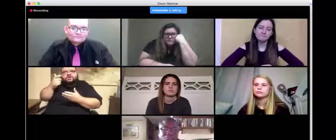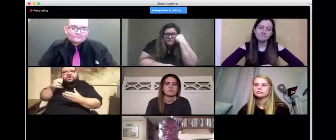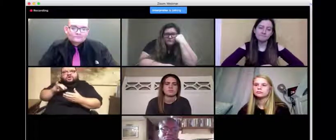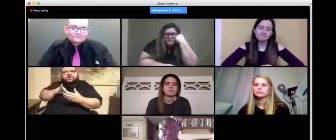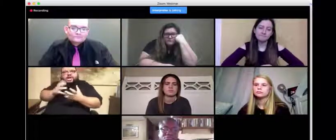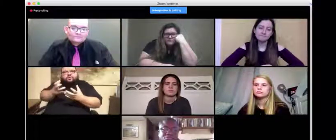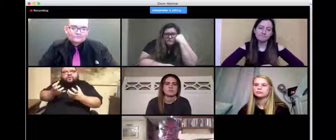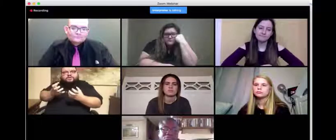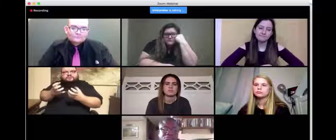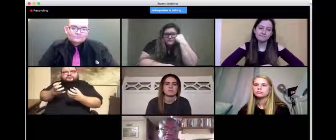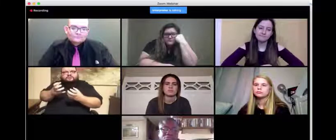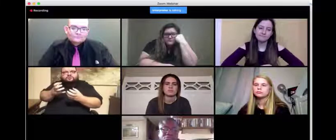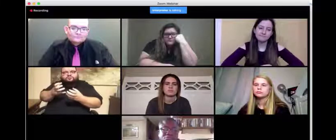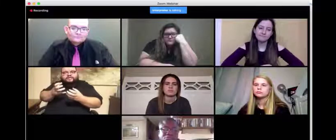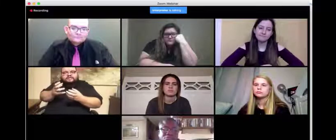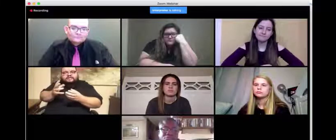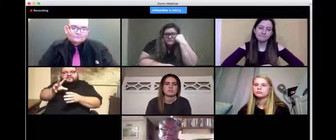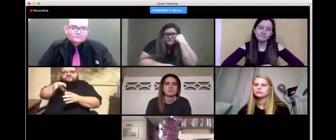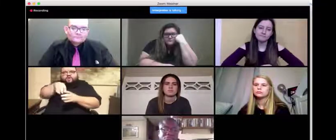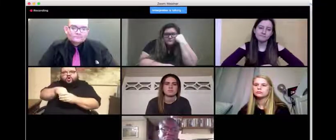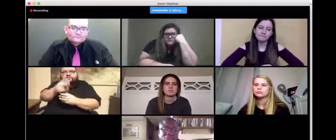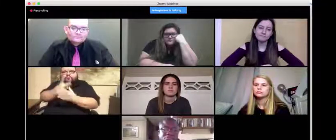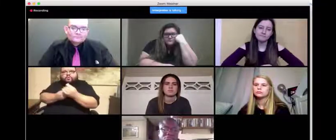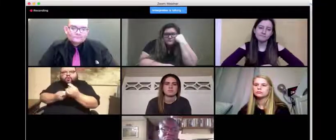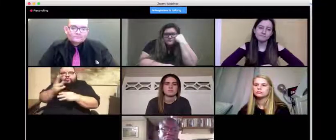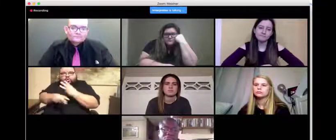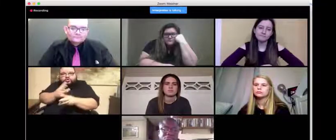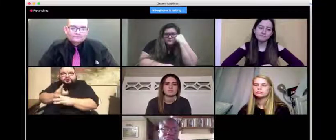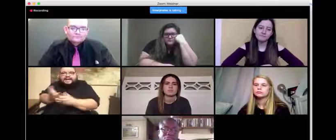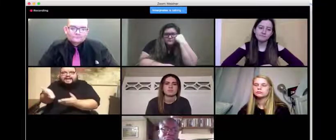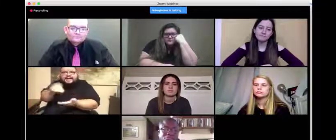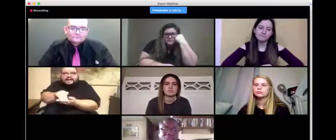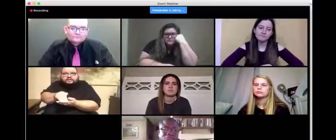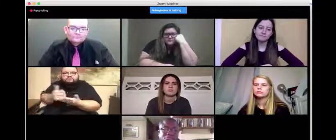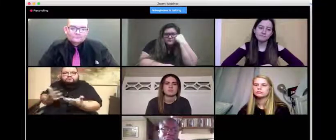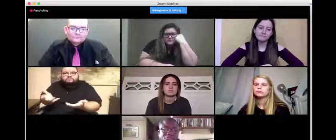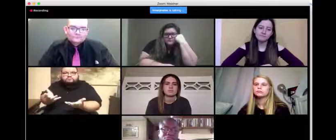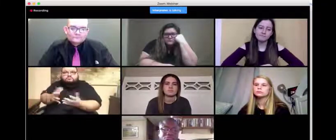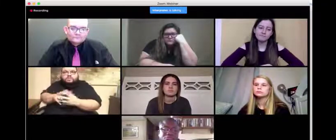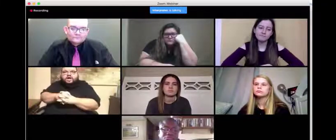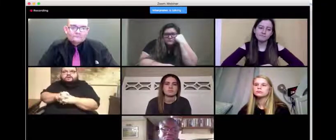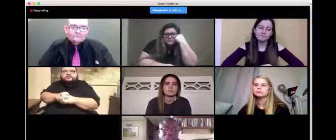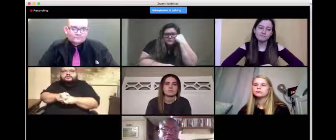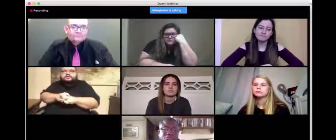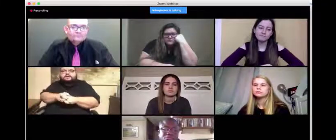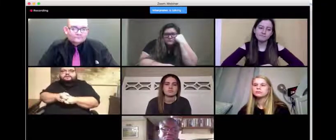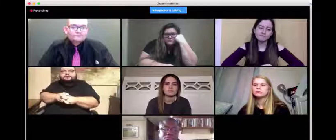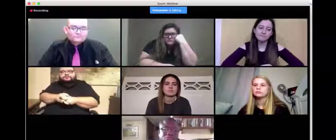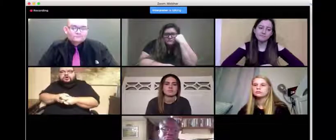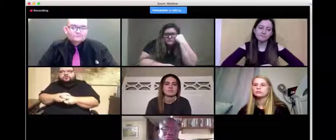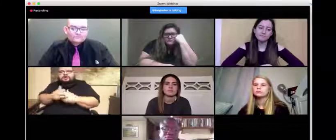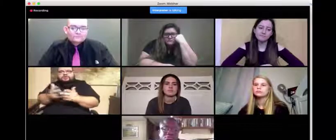again. And so, yeah, that's about it. Okay, thank